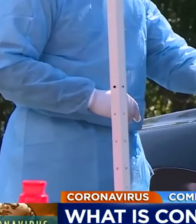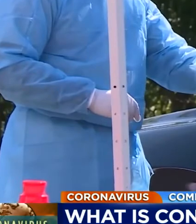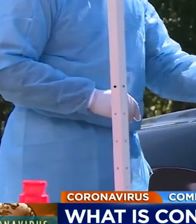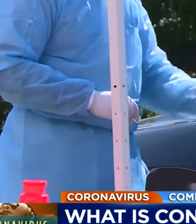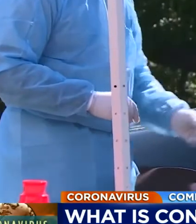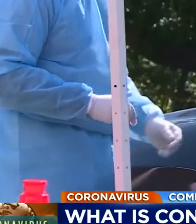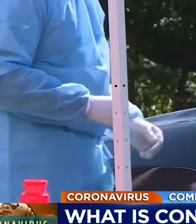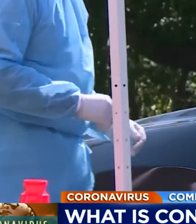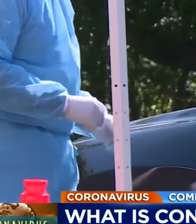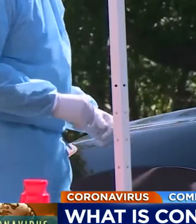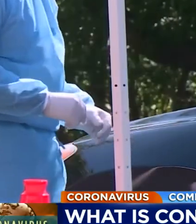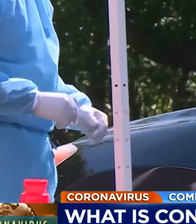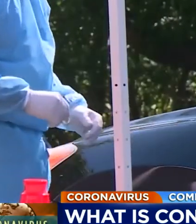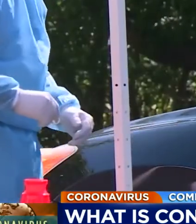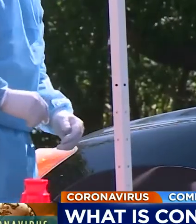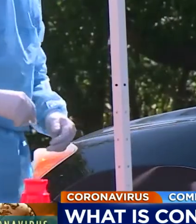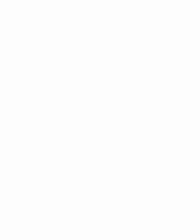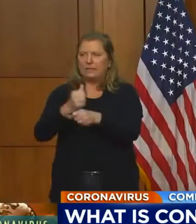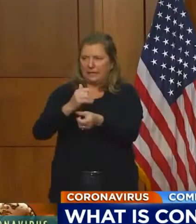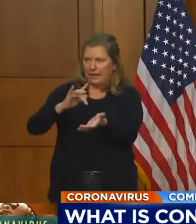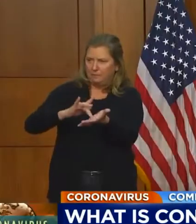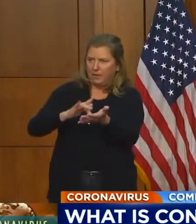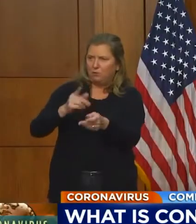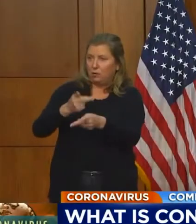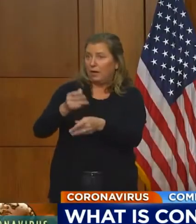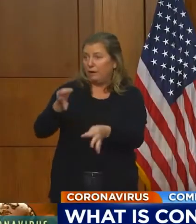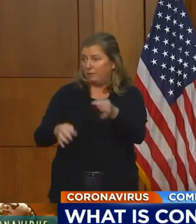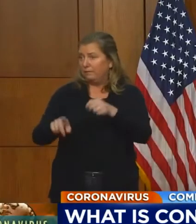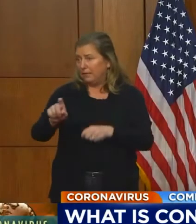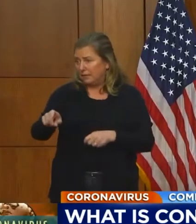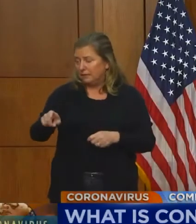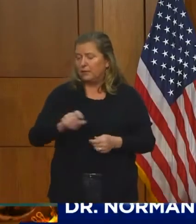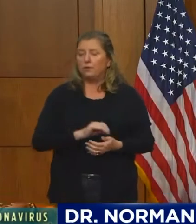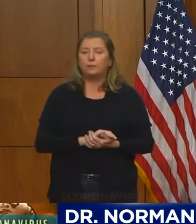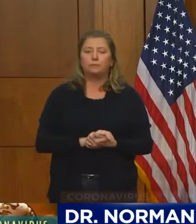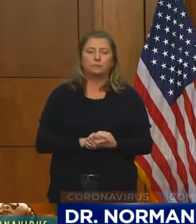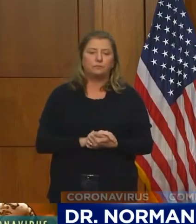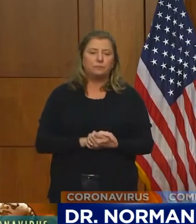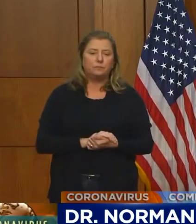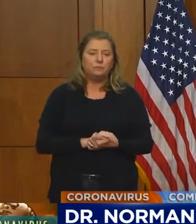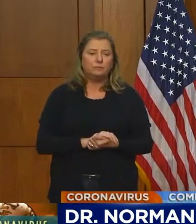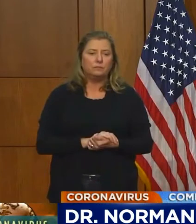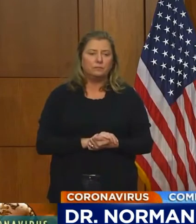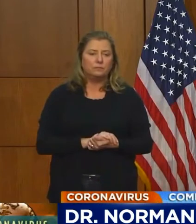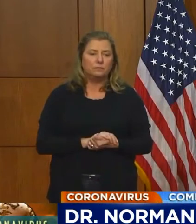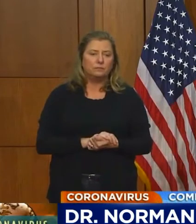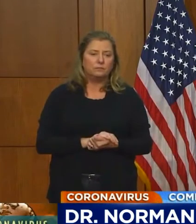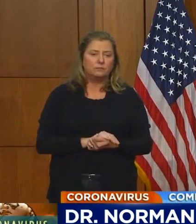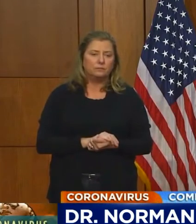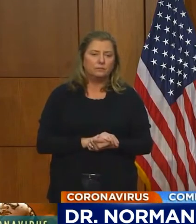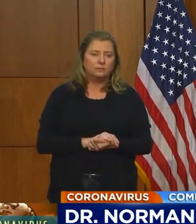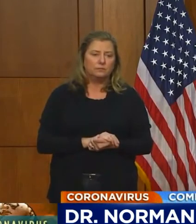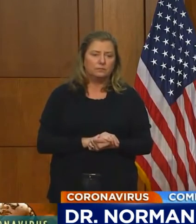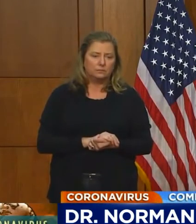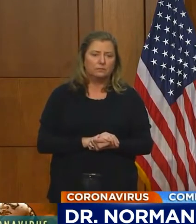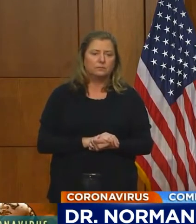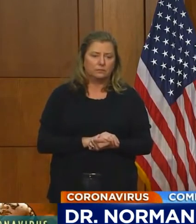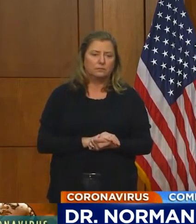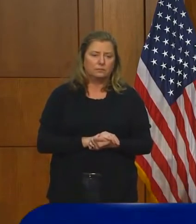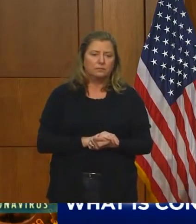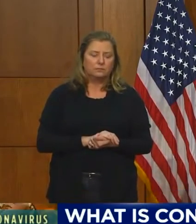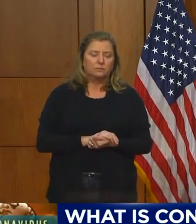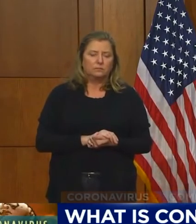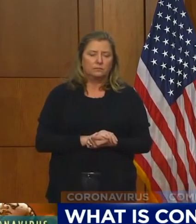to self-quarantine or get tested. While these folks are under our